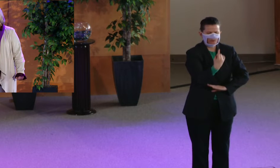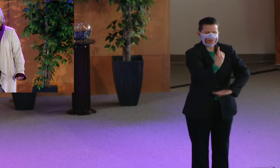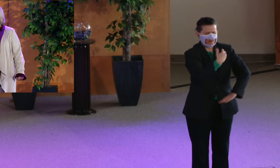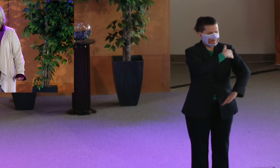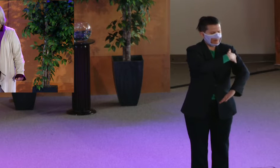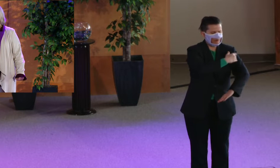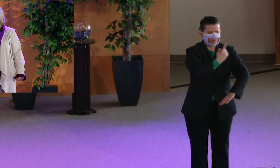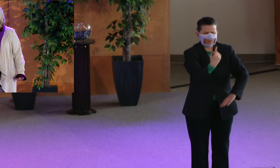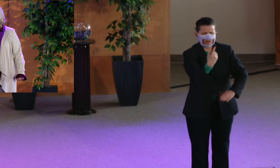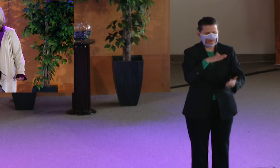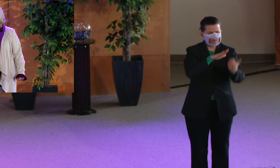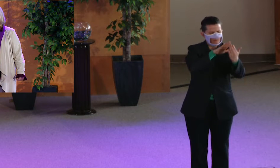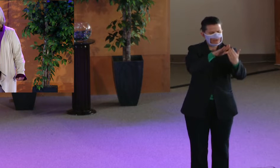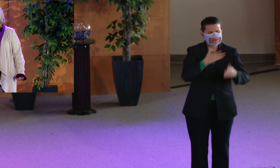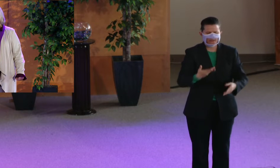God the good.